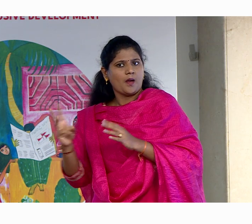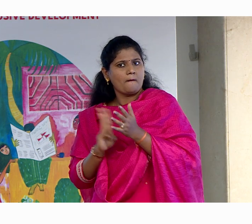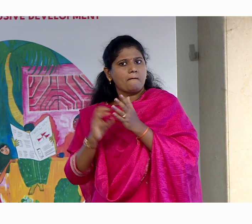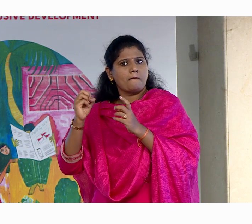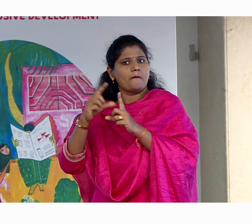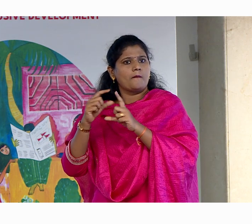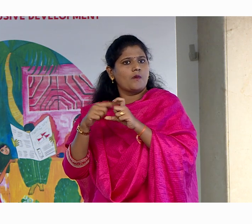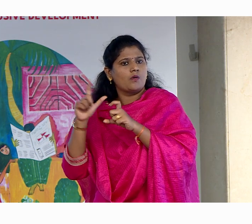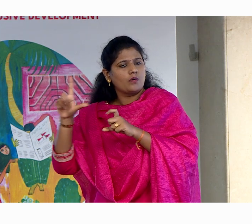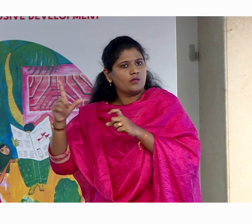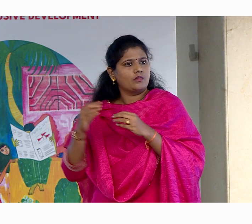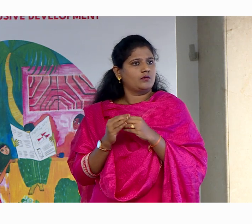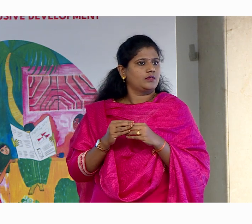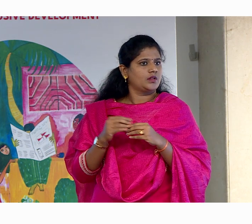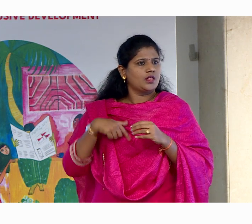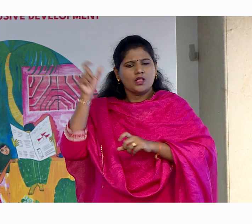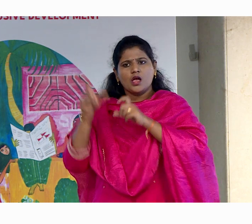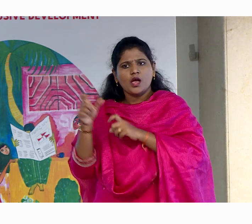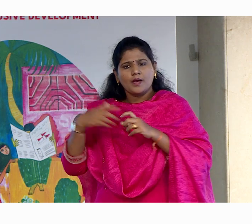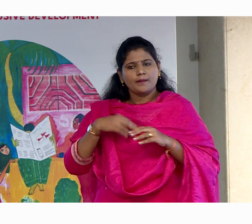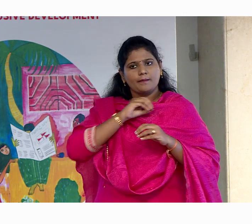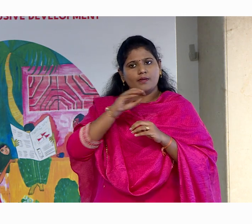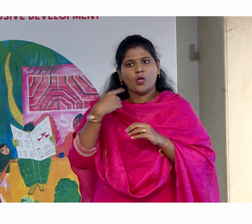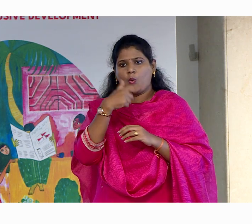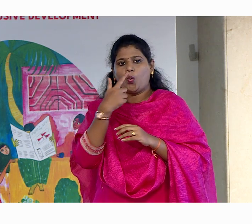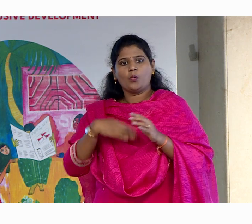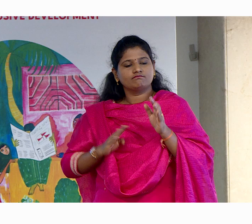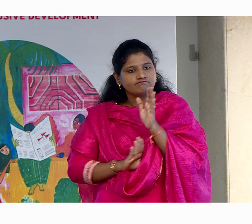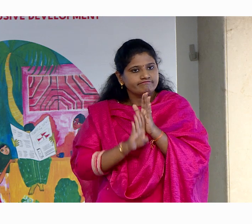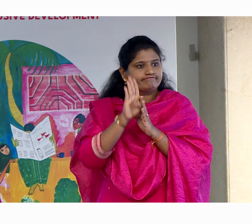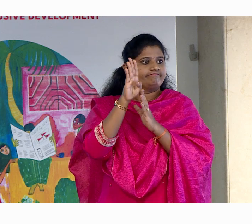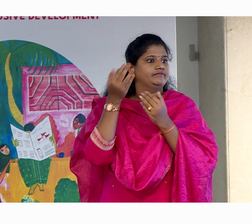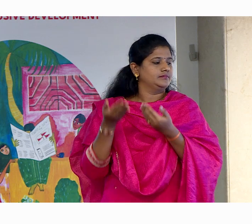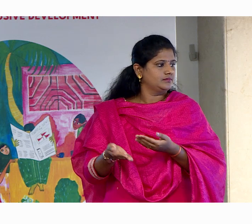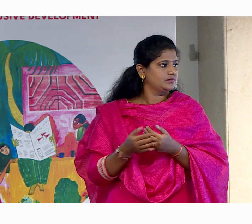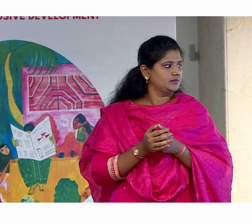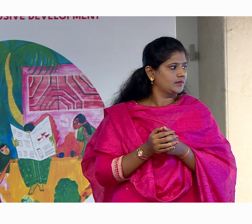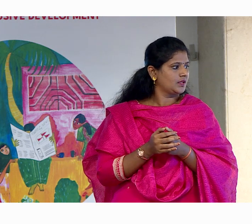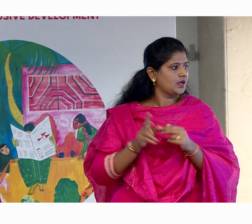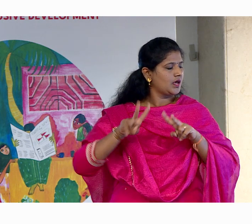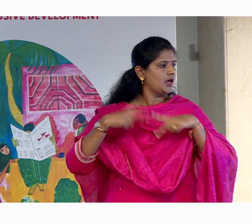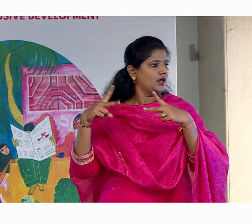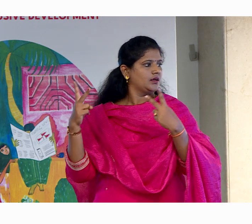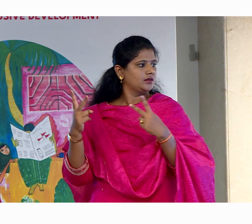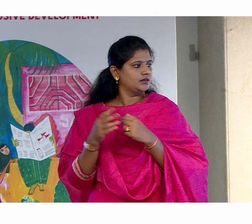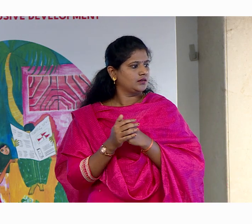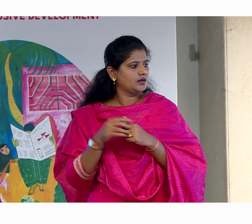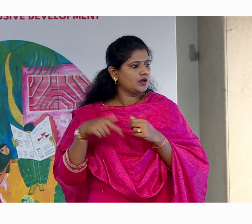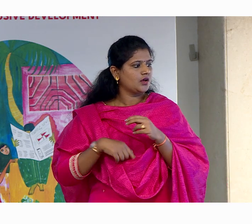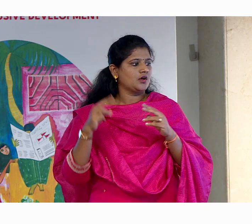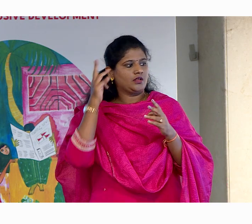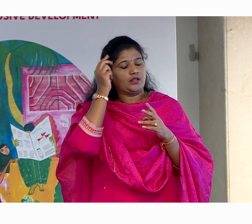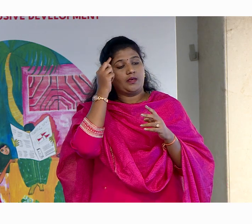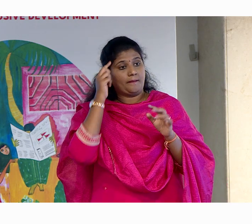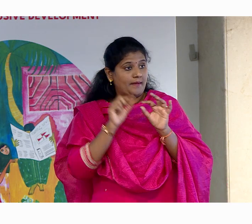are important, most of them given by the people who develop the models. So feel free to look at that. That also includes a lecture from us on Mindlines.